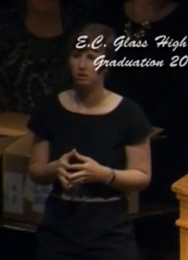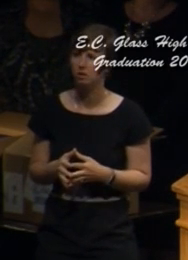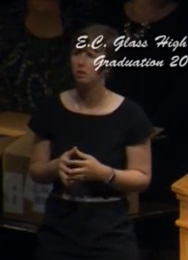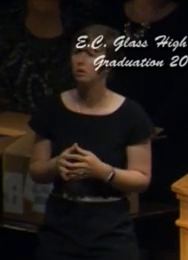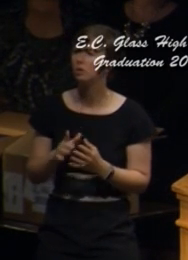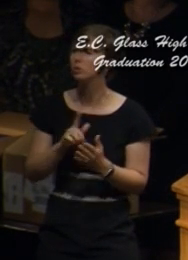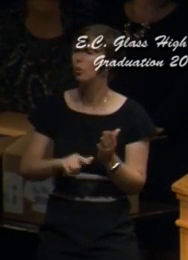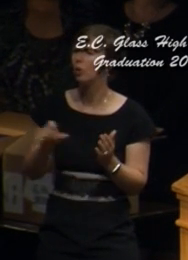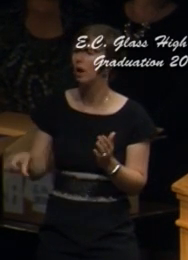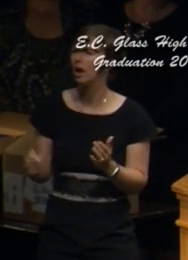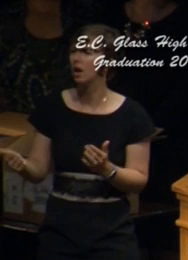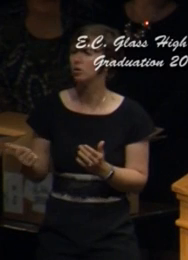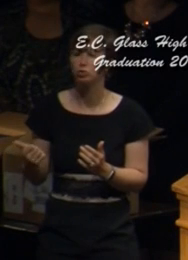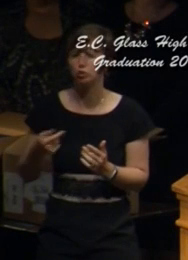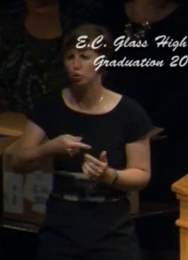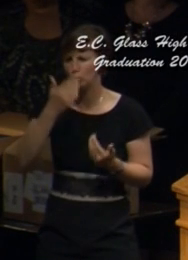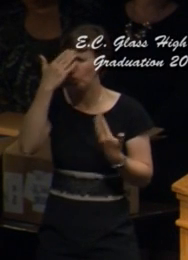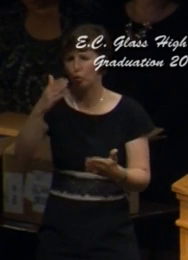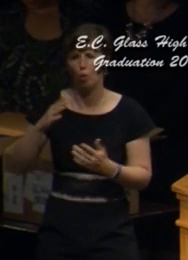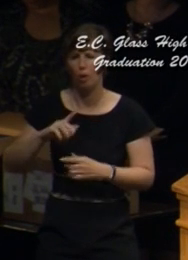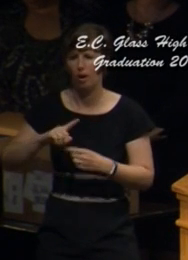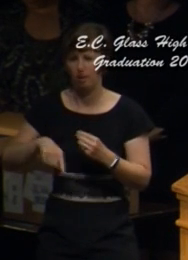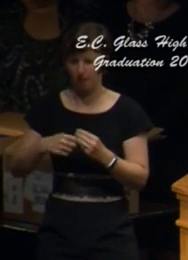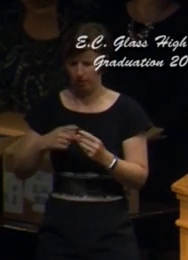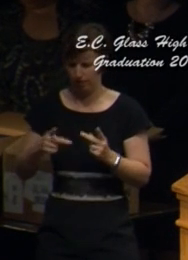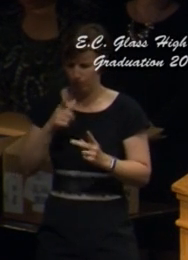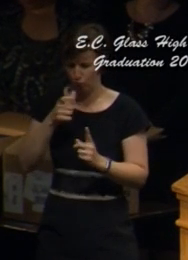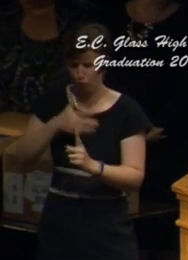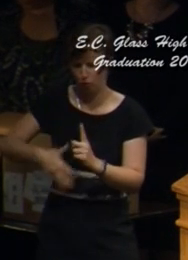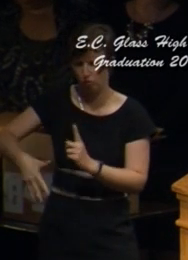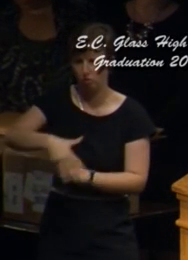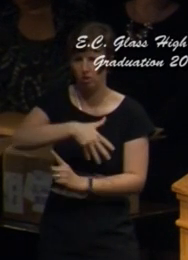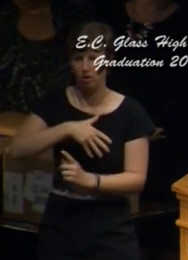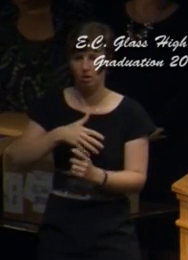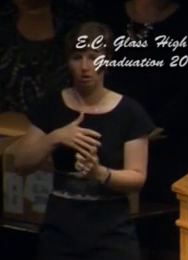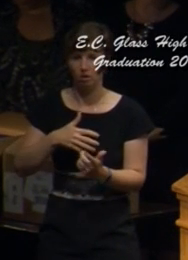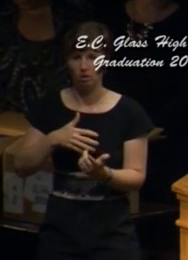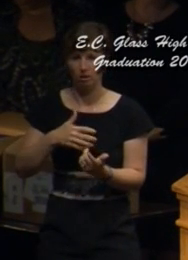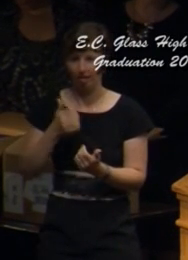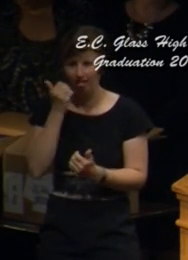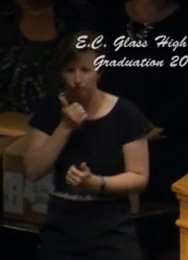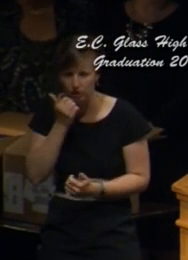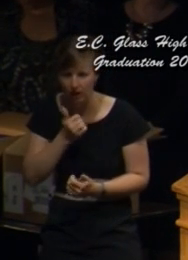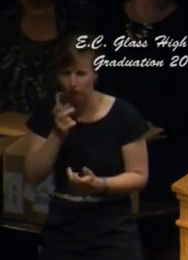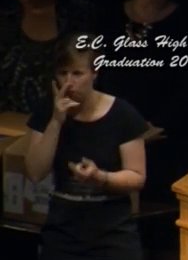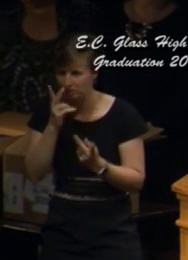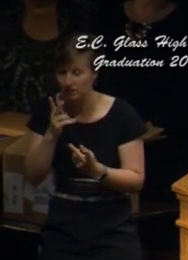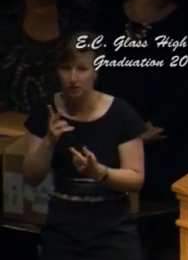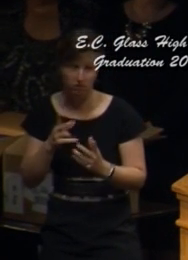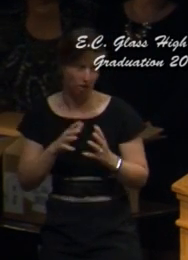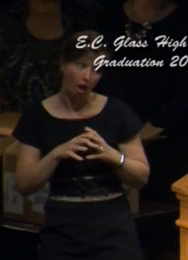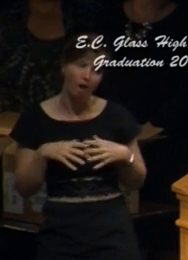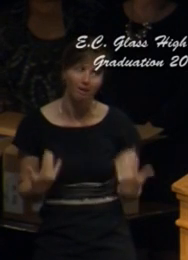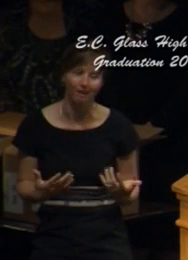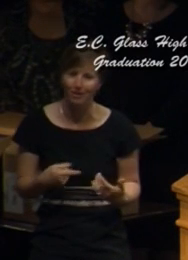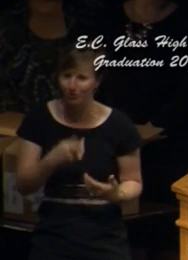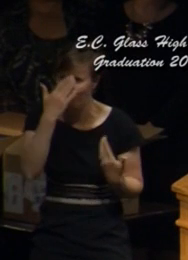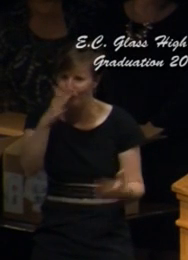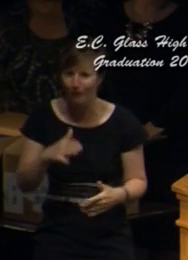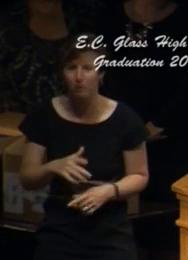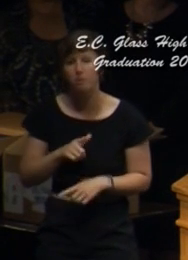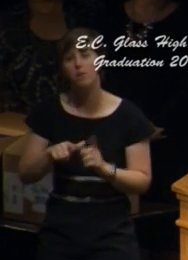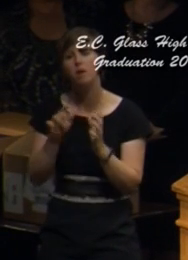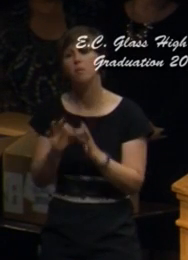what else do you not know about the people that surround you every day? I have an answer, a lot. But